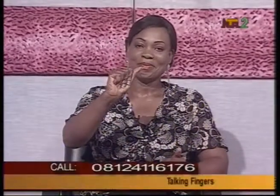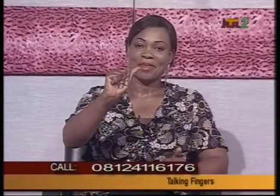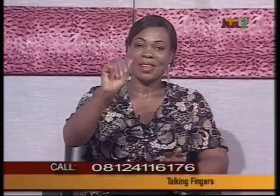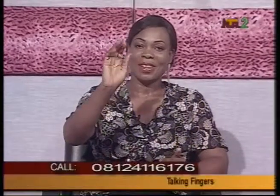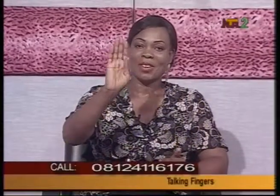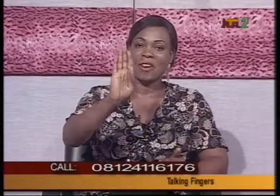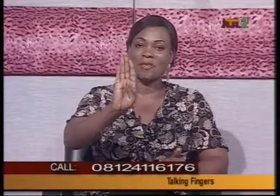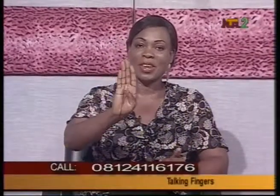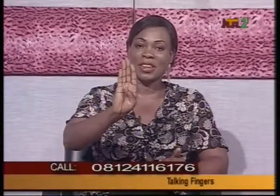You have B,